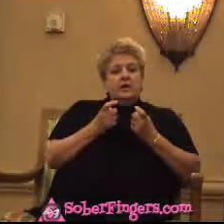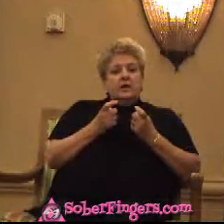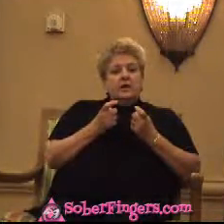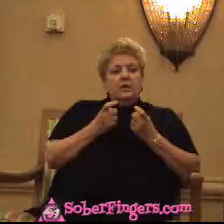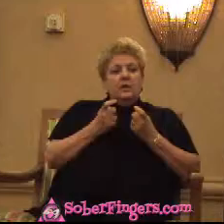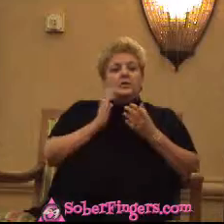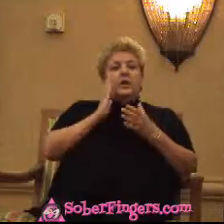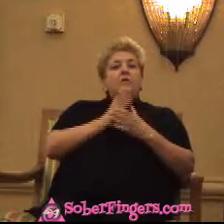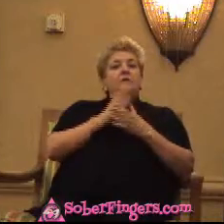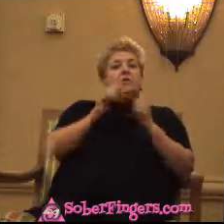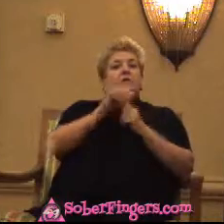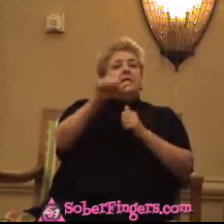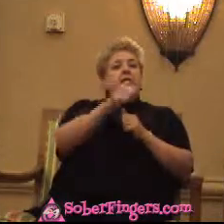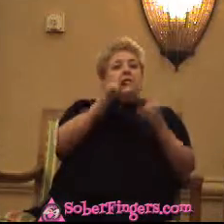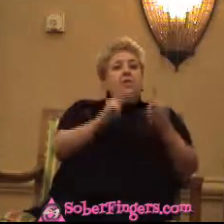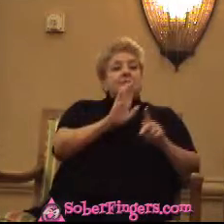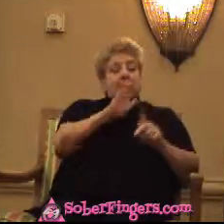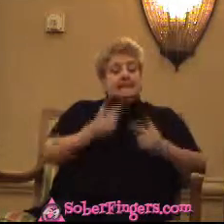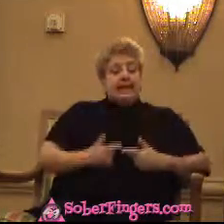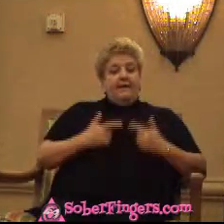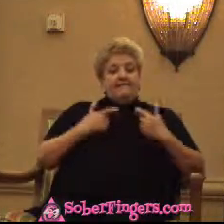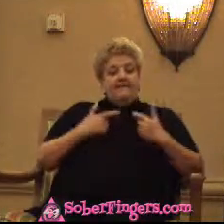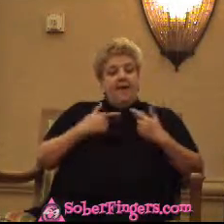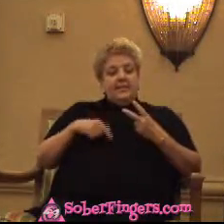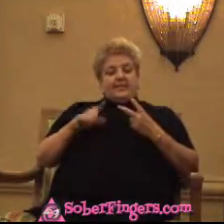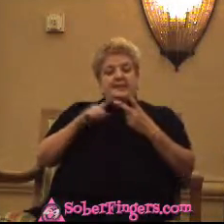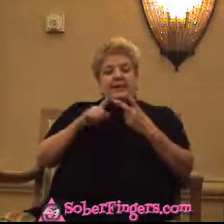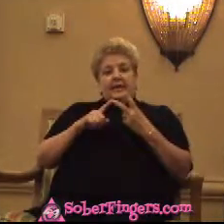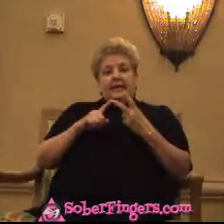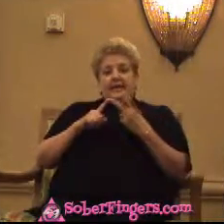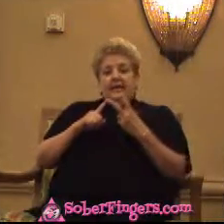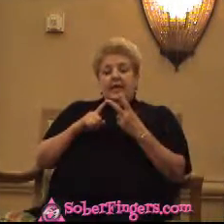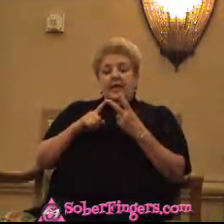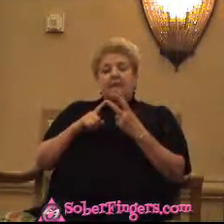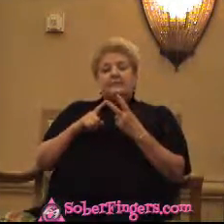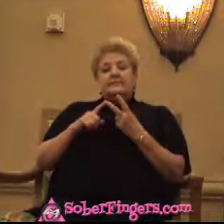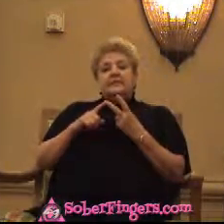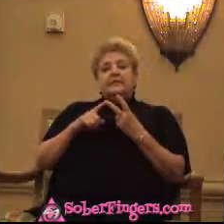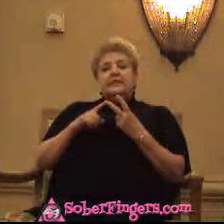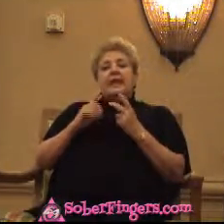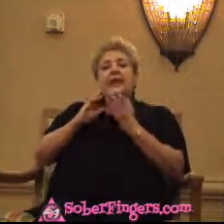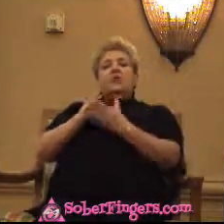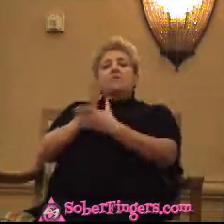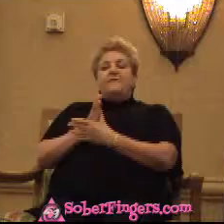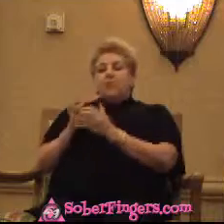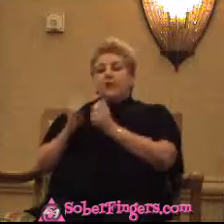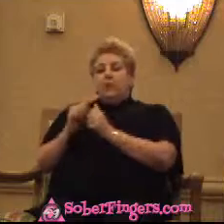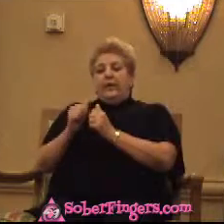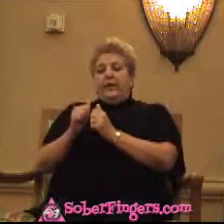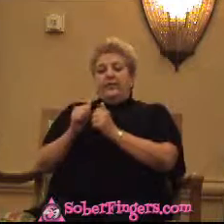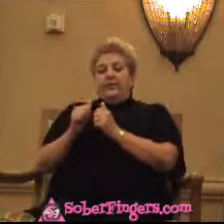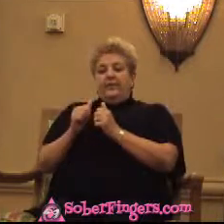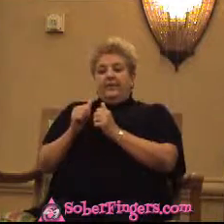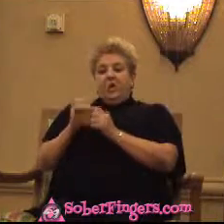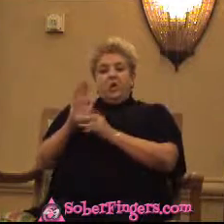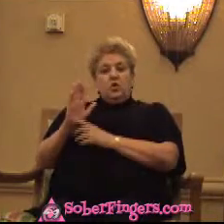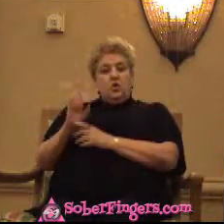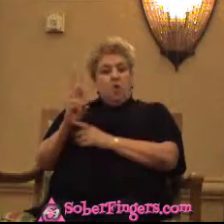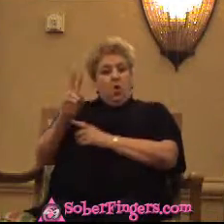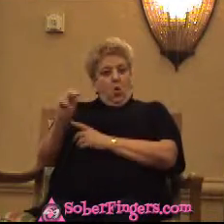your own growth. And there's one law, and the law is love. And I really kind of took that to heart. That's what I'm doing, man.